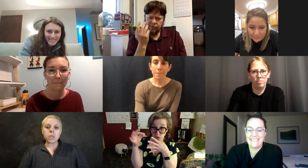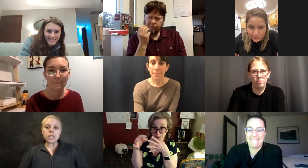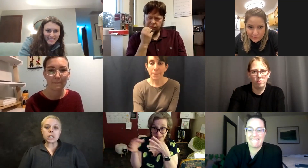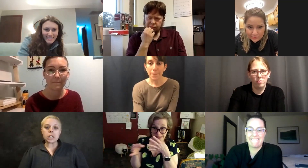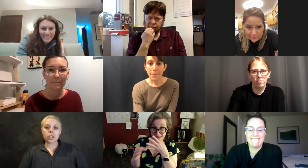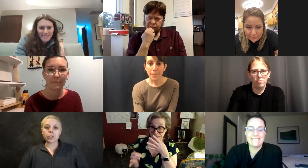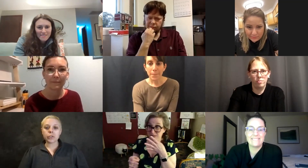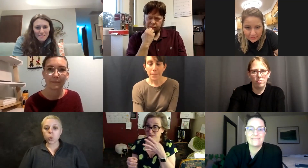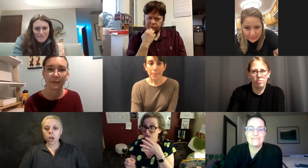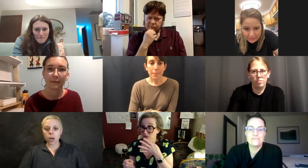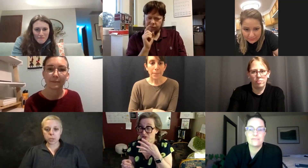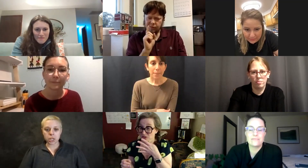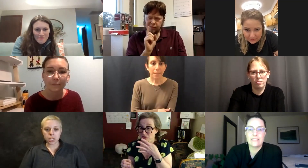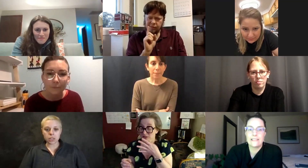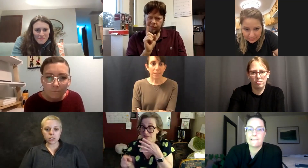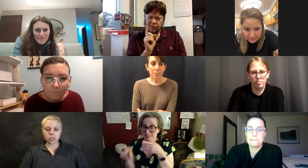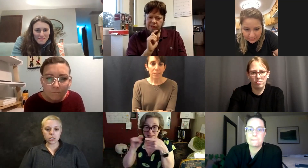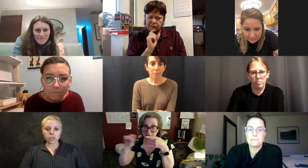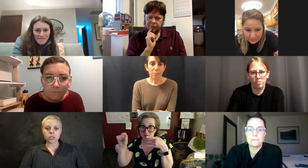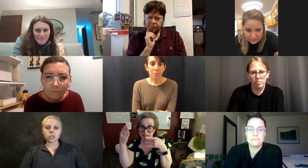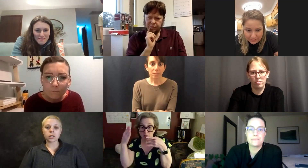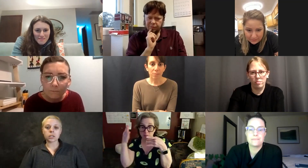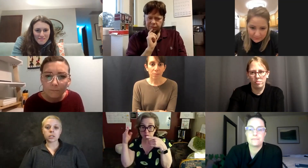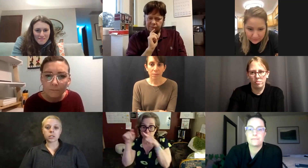So you can see there are 4 options.